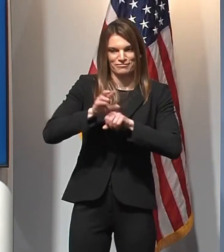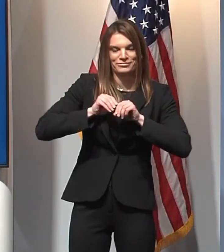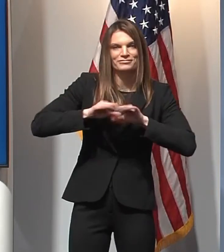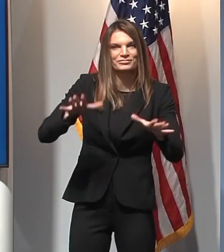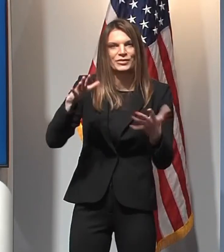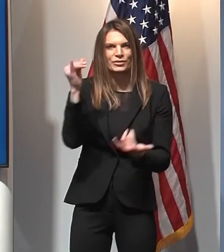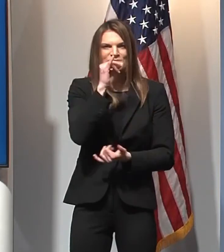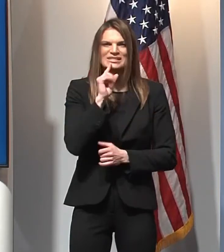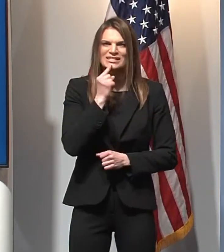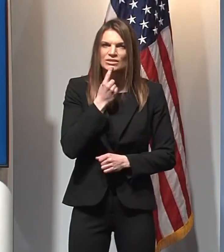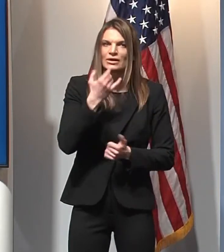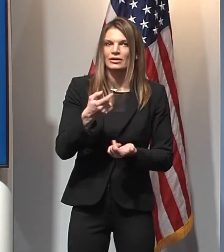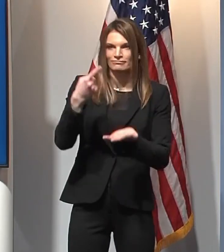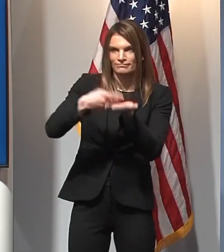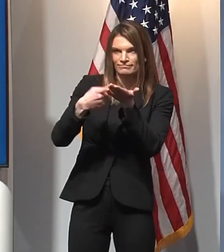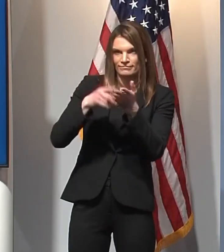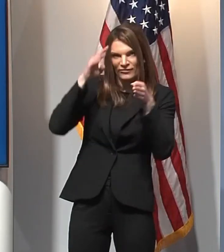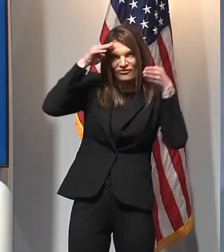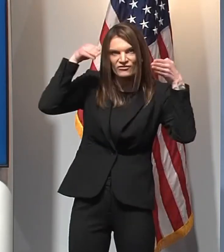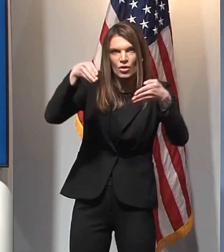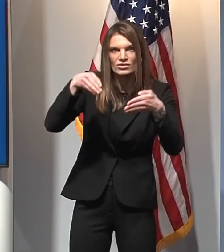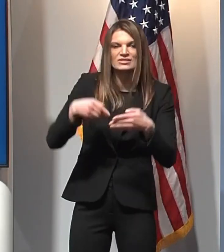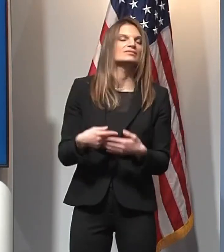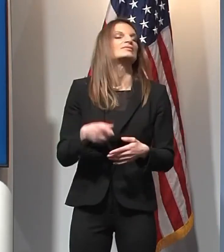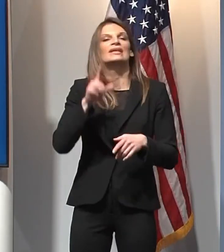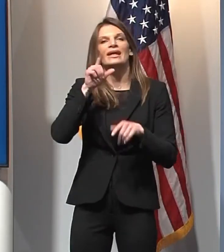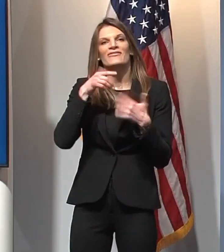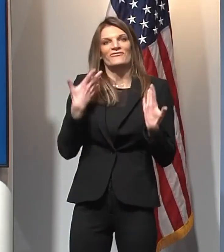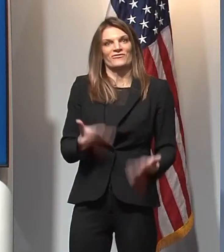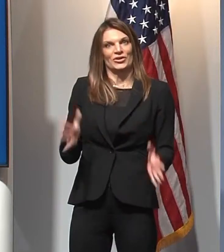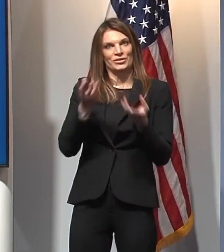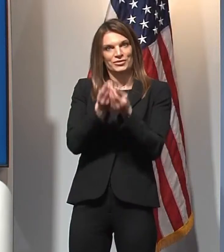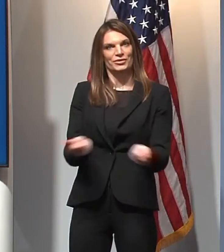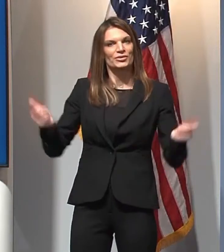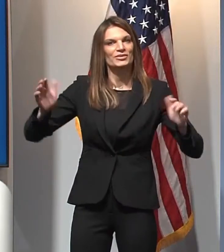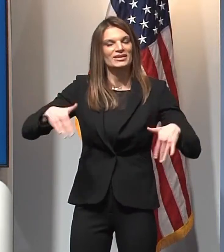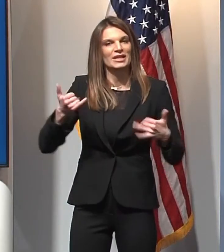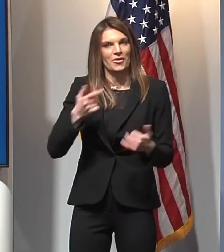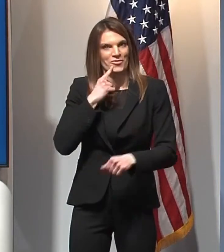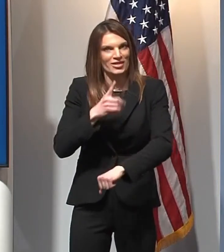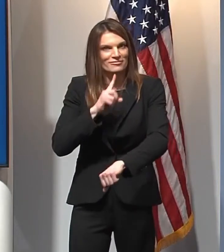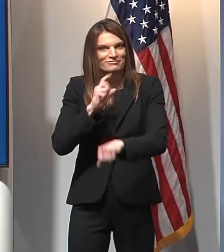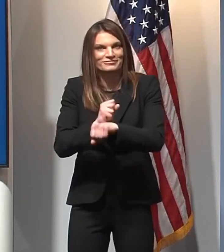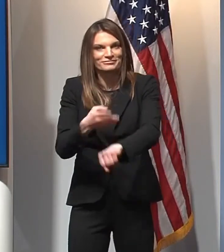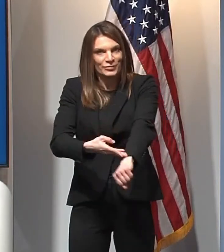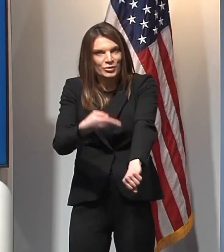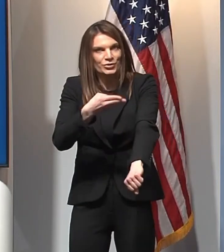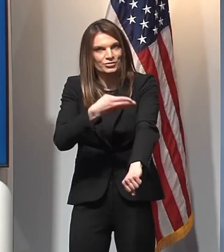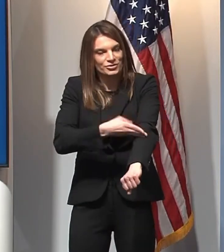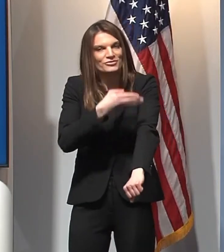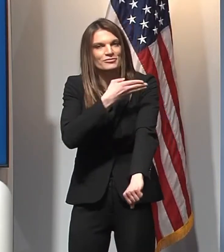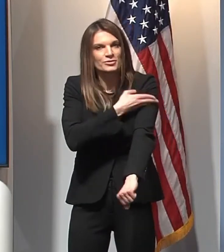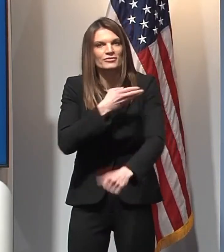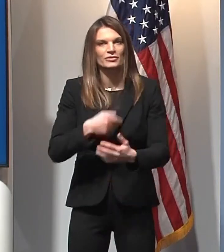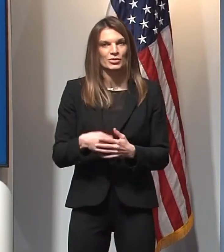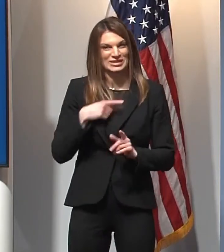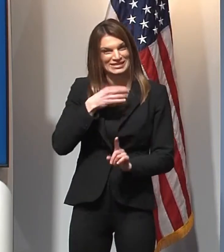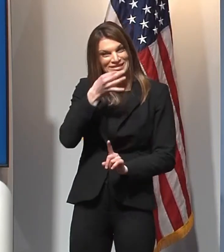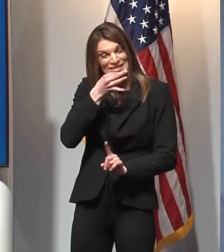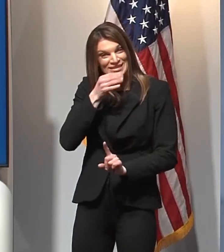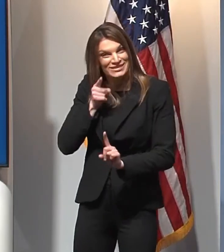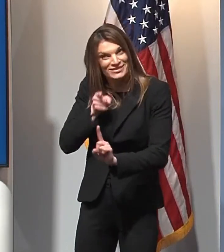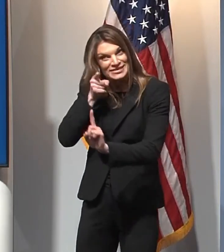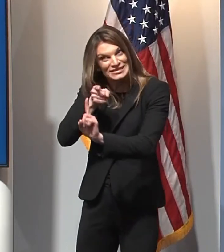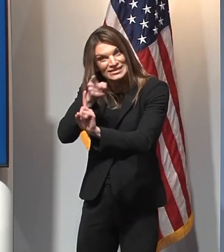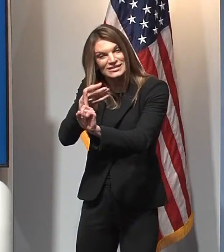and I just walked through, we are not out of the woods yet. We're making huge progress. We've got we are so close